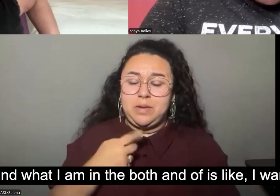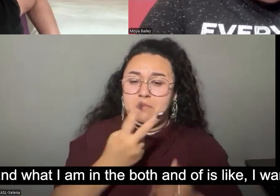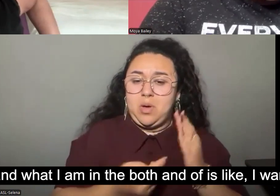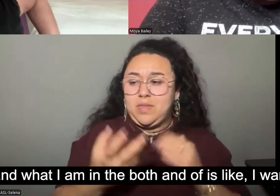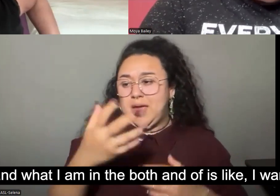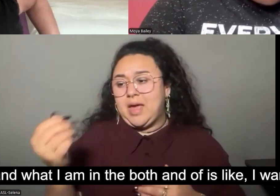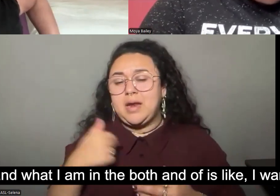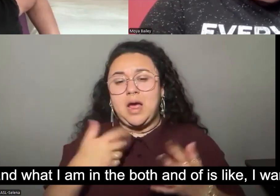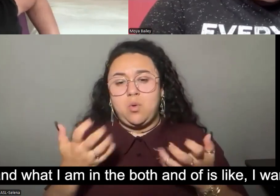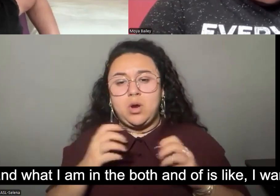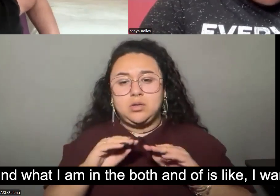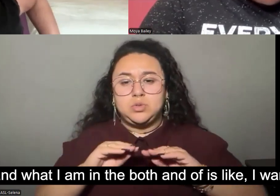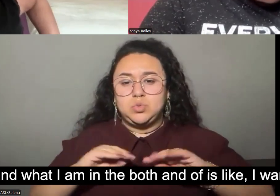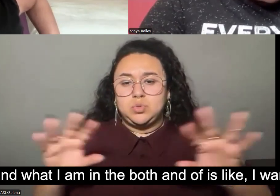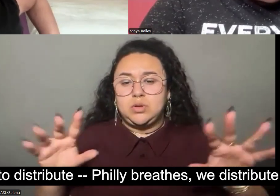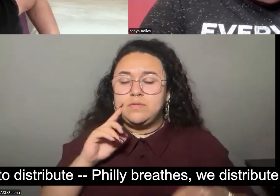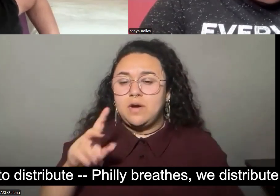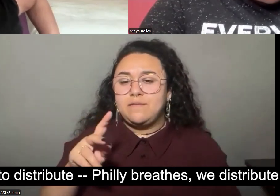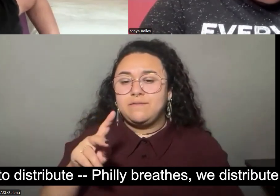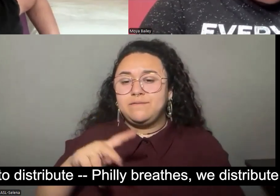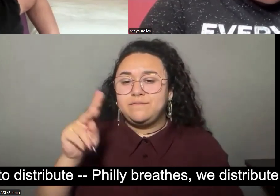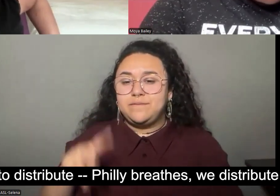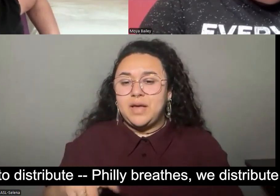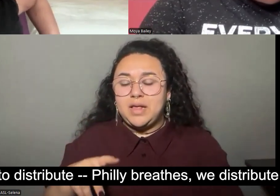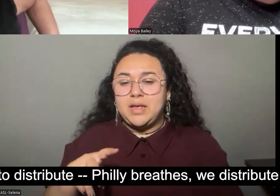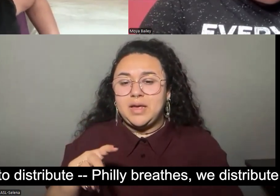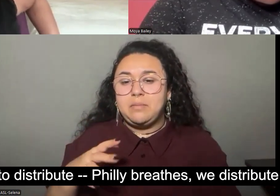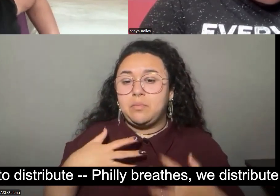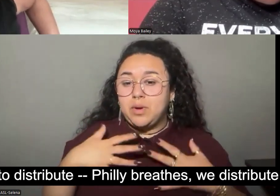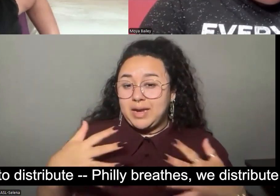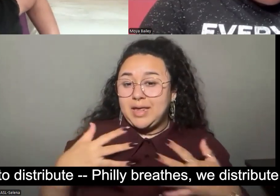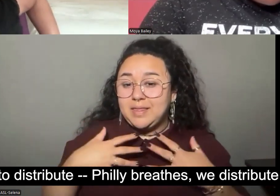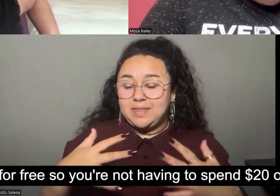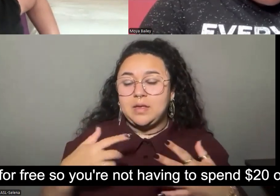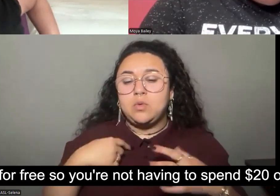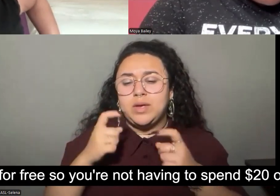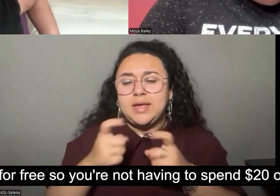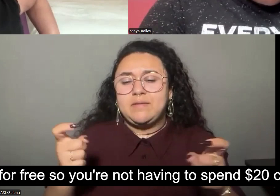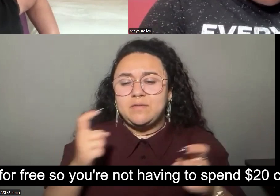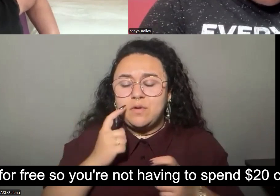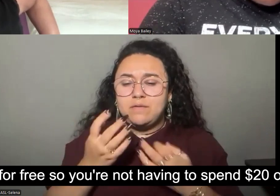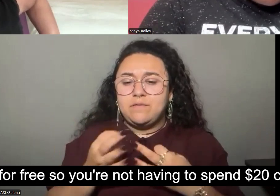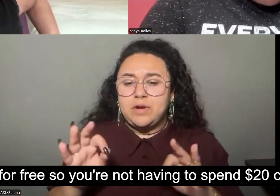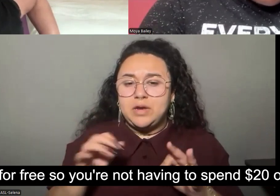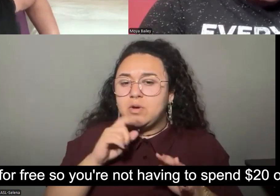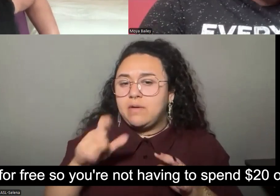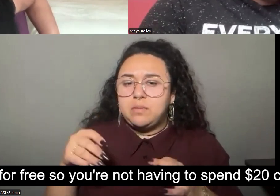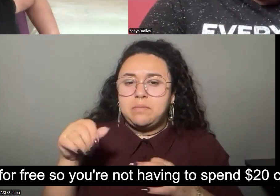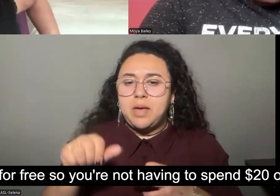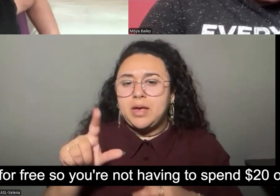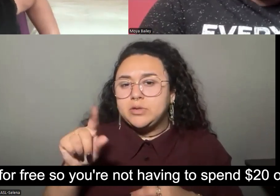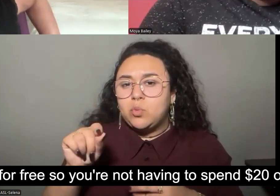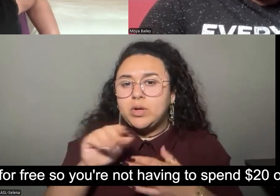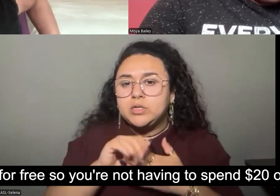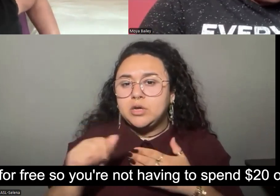to distribute, like with Philly Breathes, we distribute stuff for free so that you're not having to spend $20 on 3 N95s at the drugstore